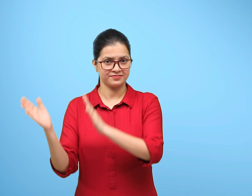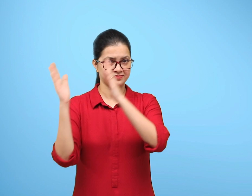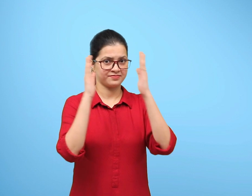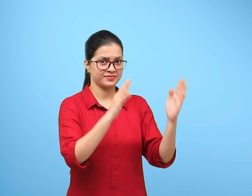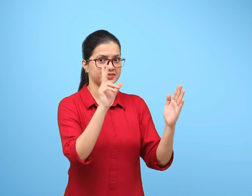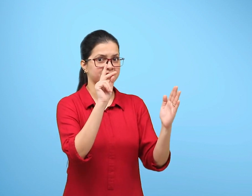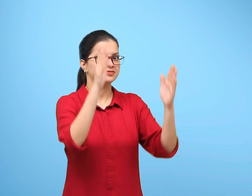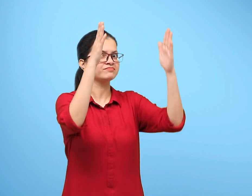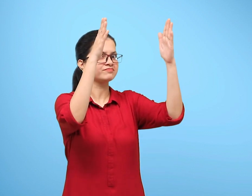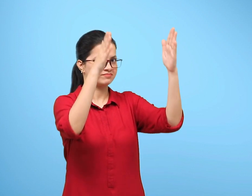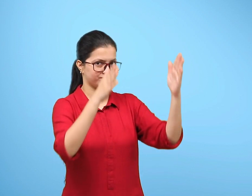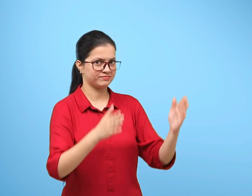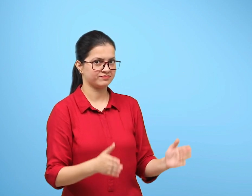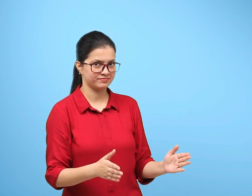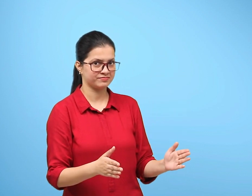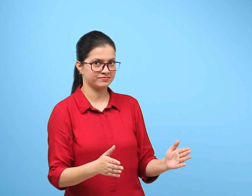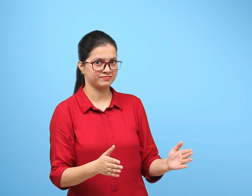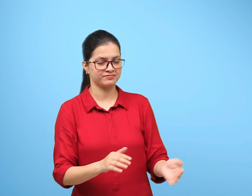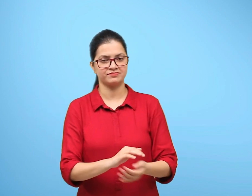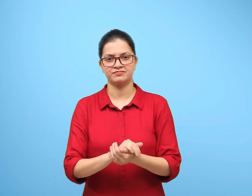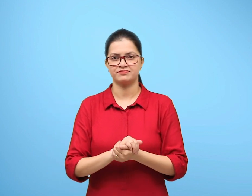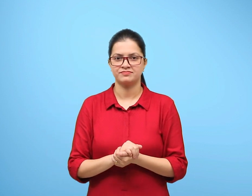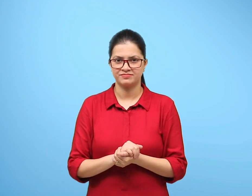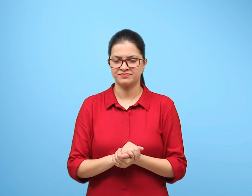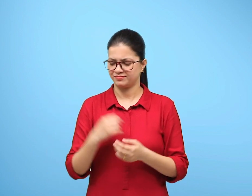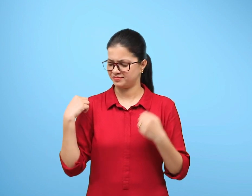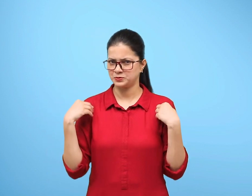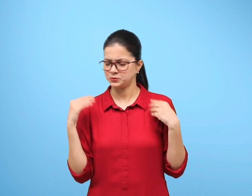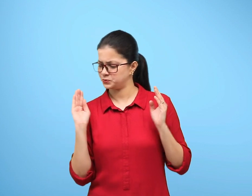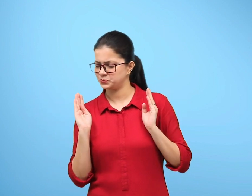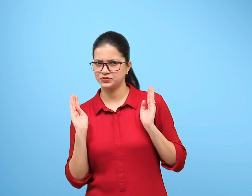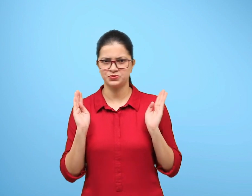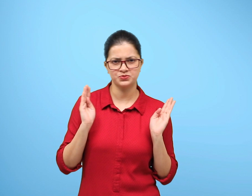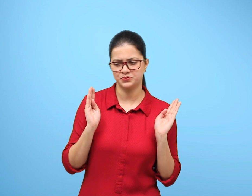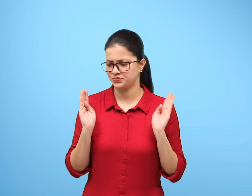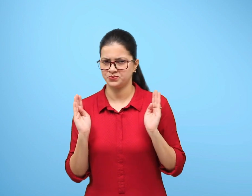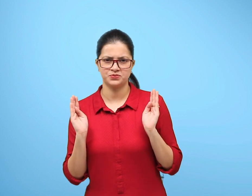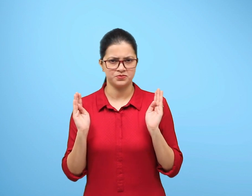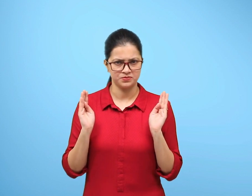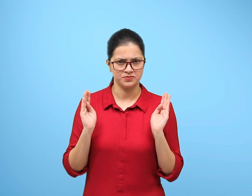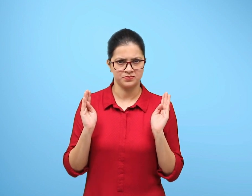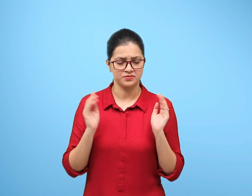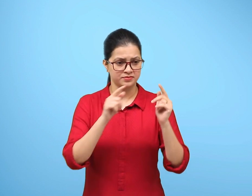And items in column 2 are have fins on the body,